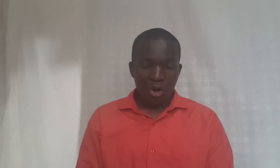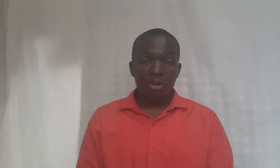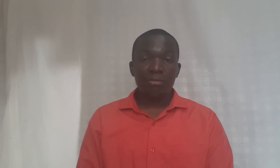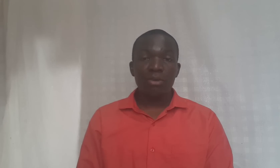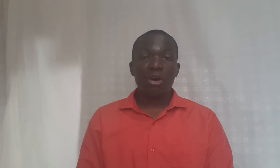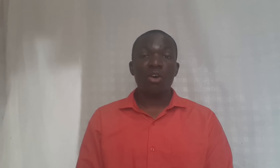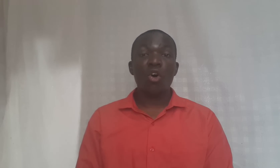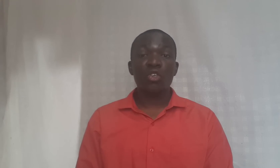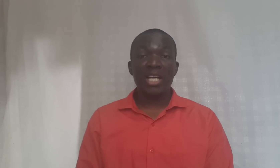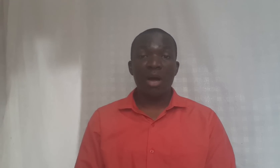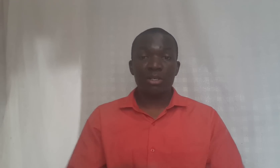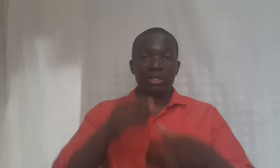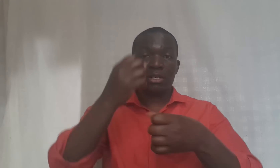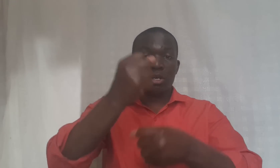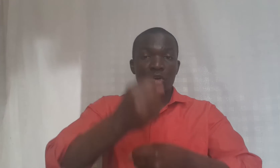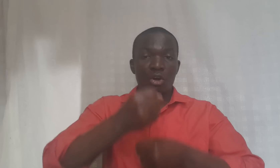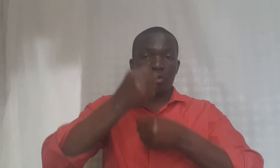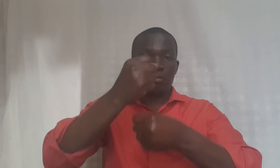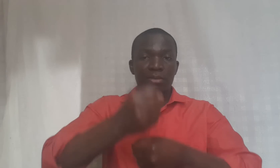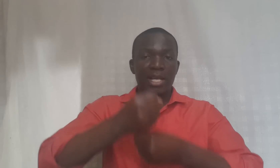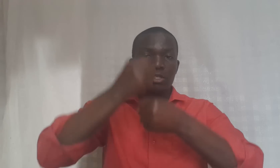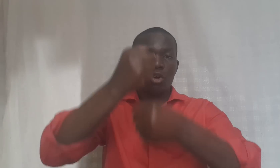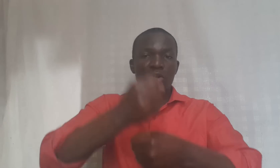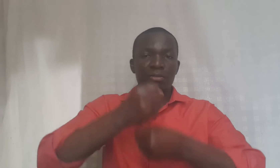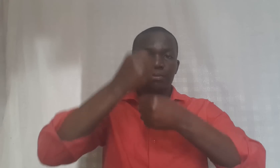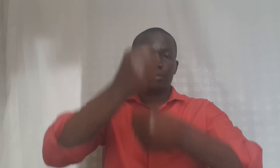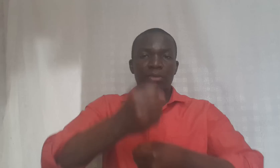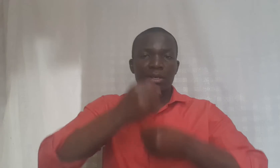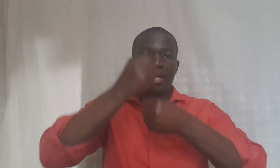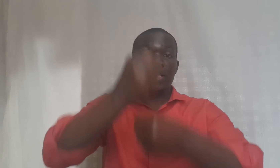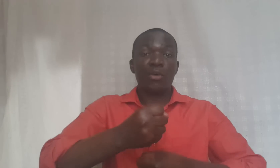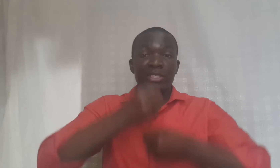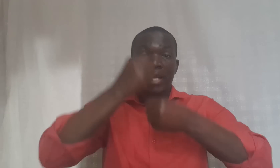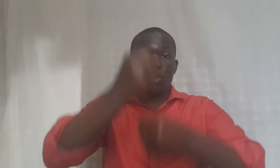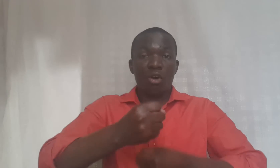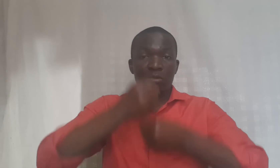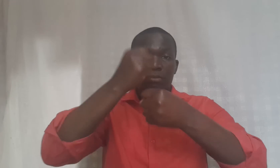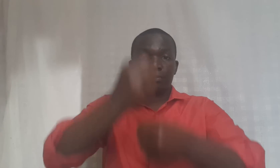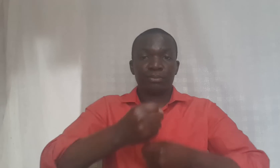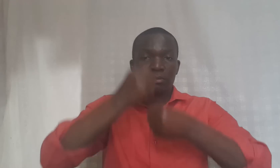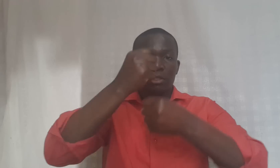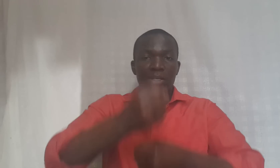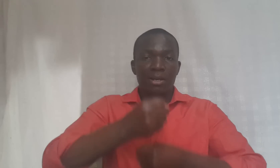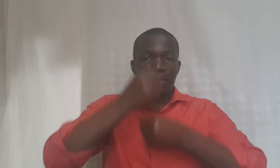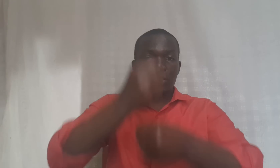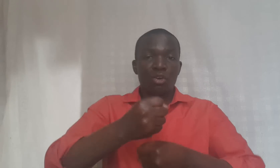Ngong, Ngong town, Ngong, that's Ngong. That's how we sign Ngong. That's